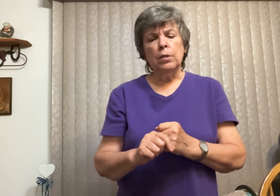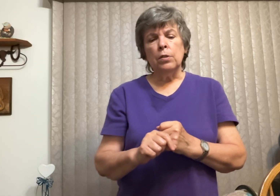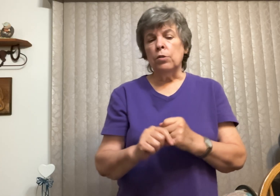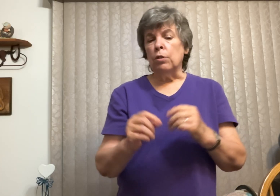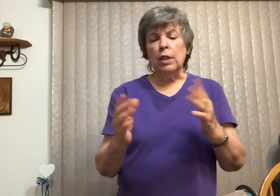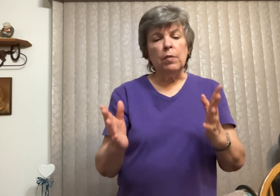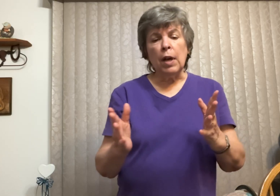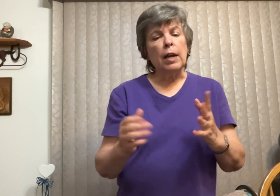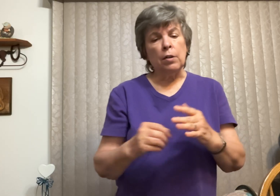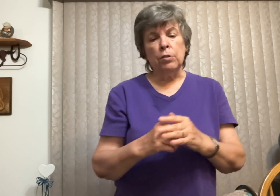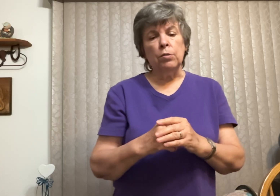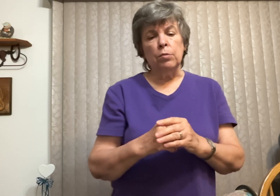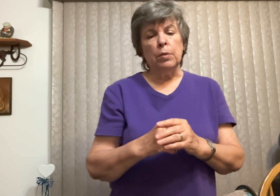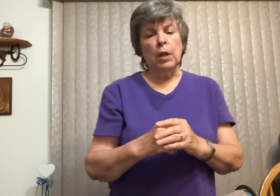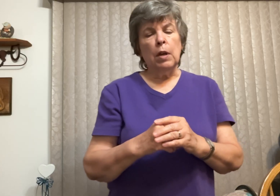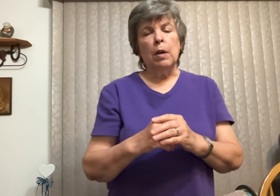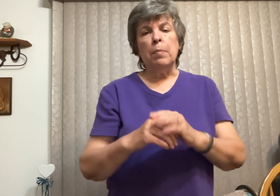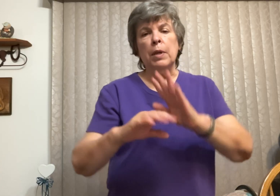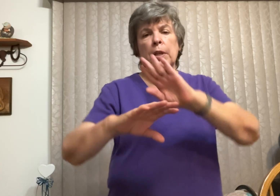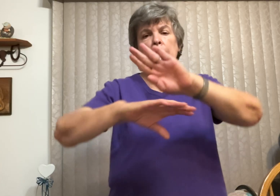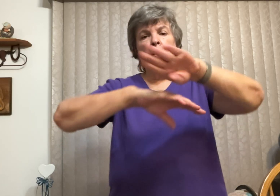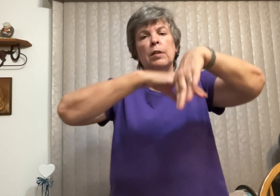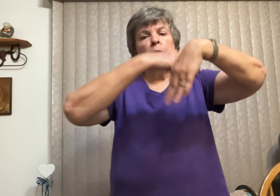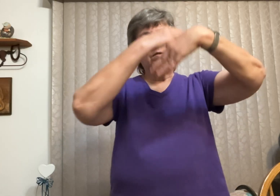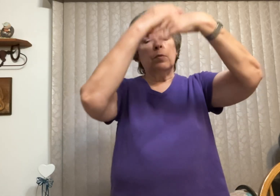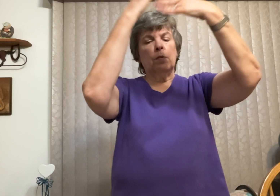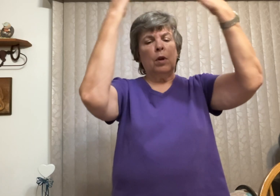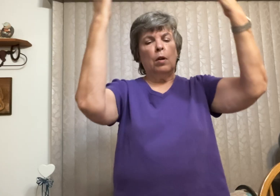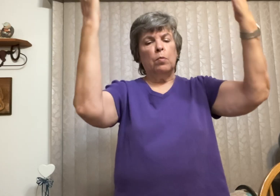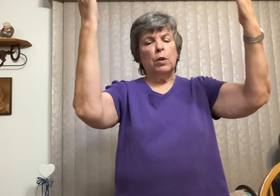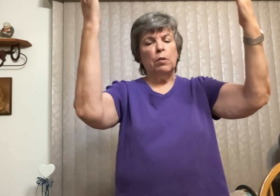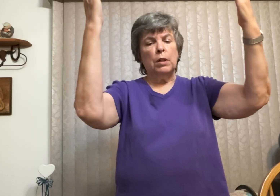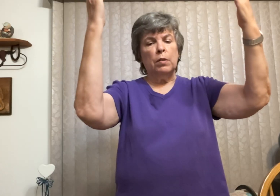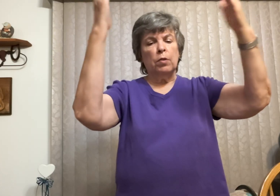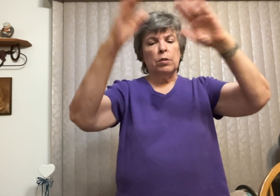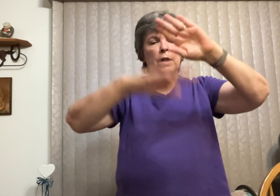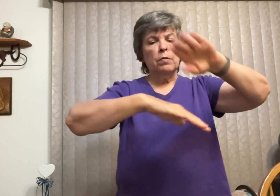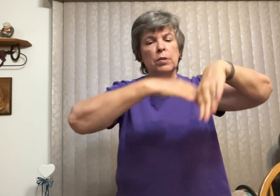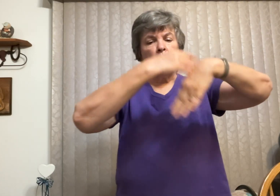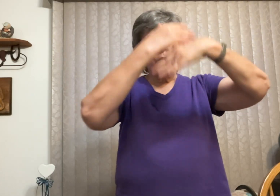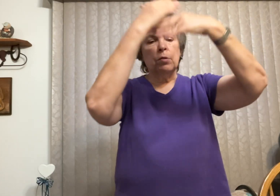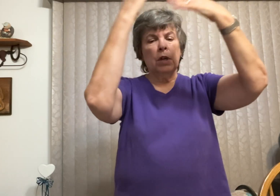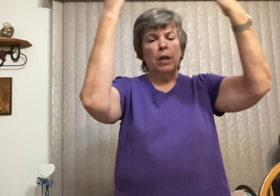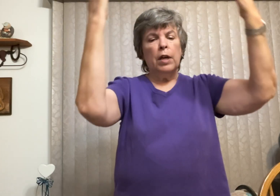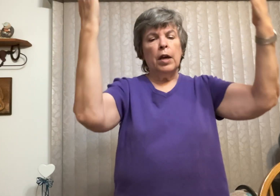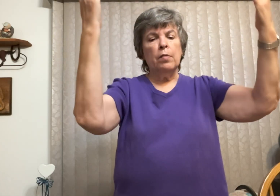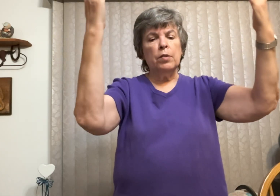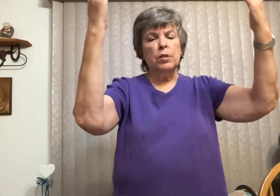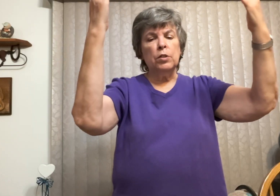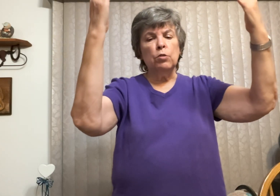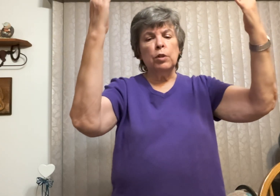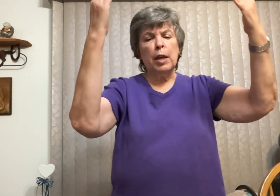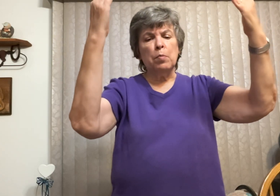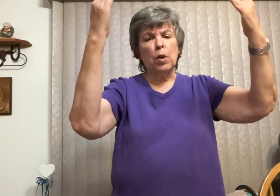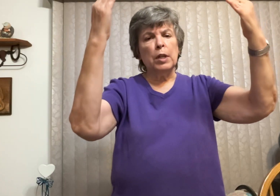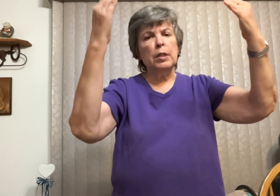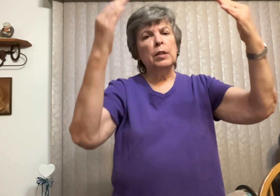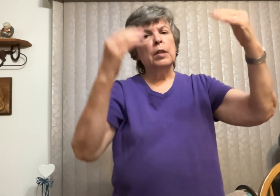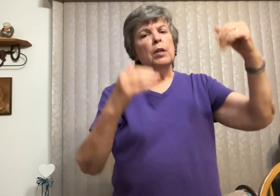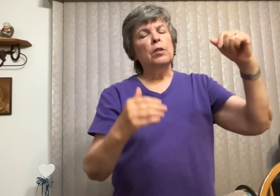You can leave that out too. And then we already have learned heaven. So heaven, you came running.